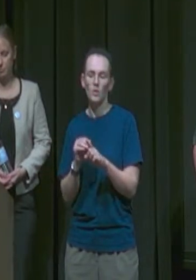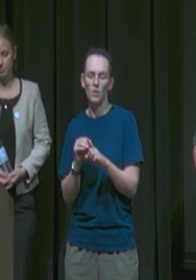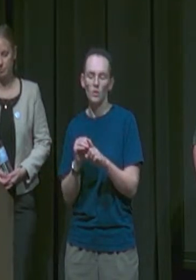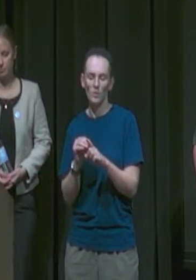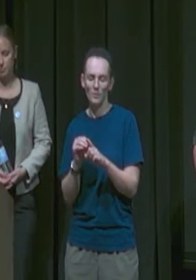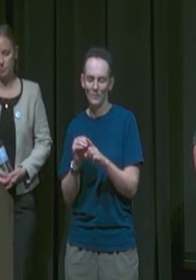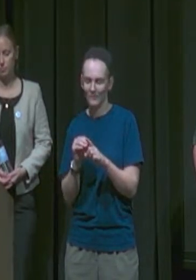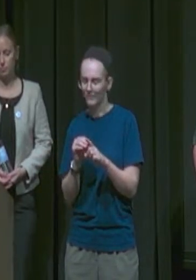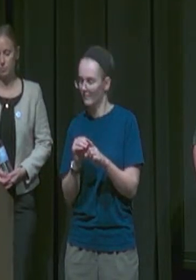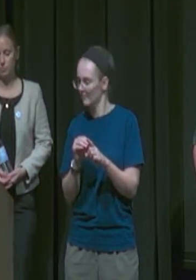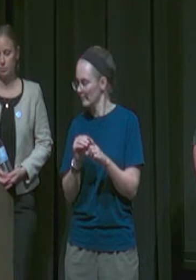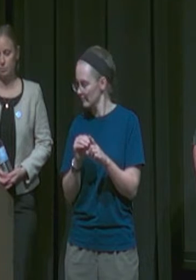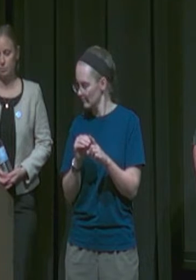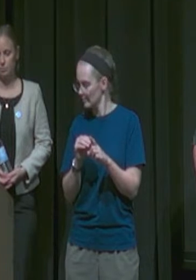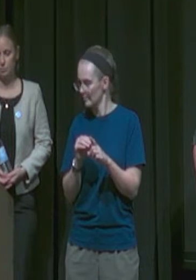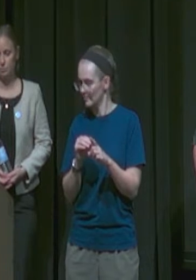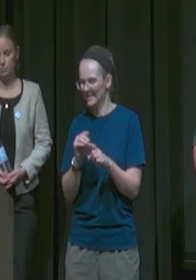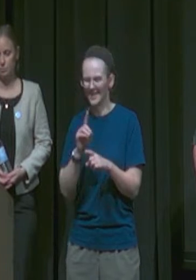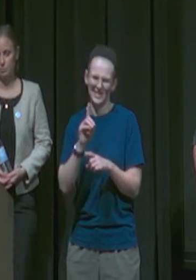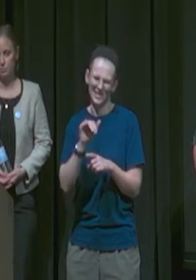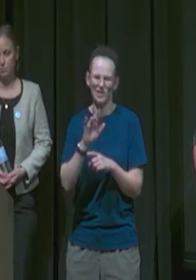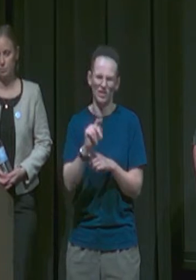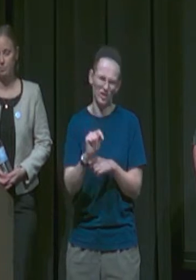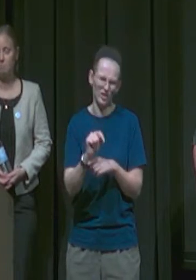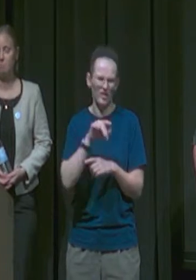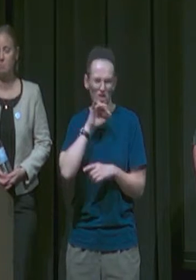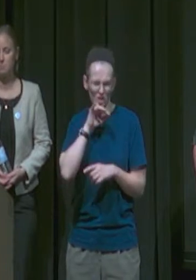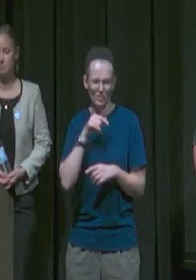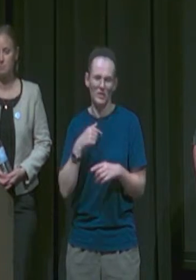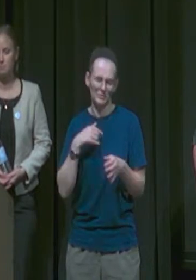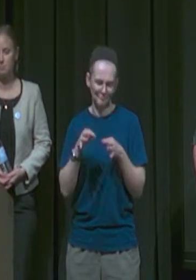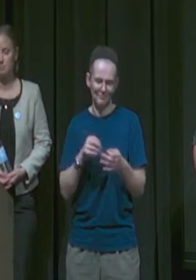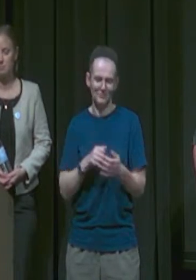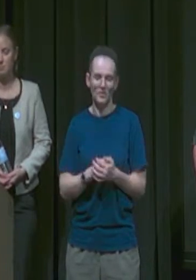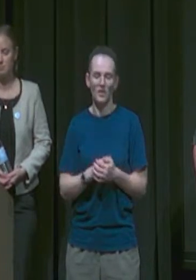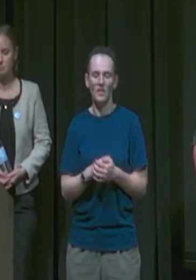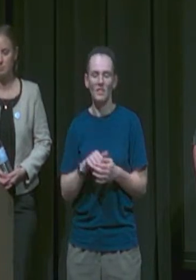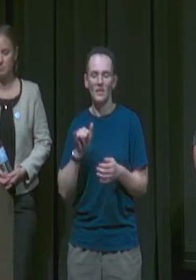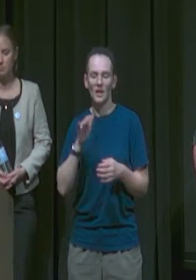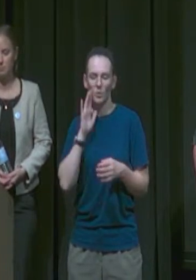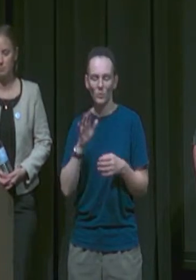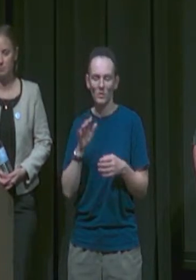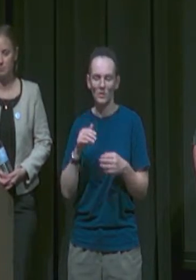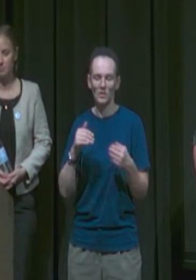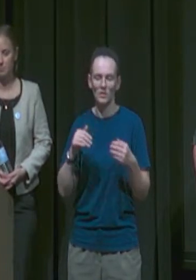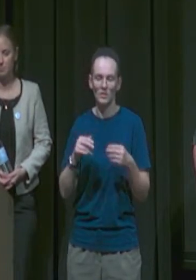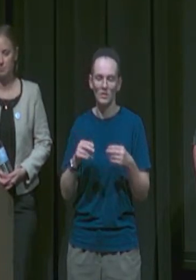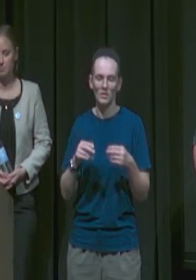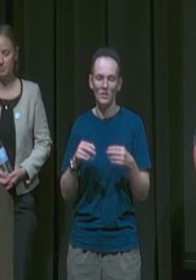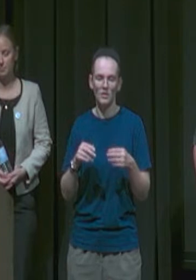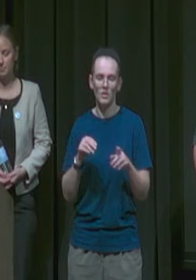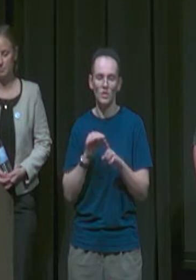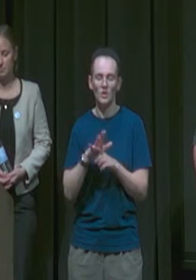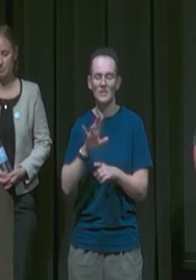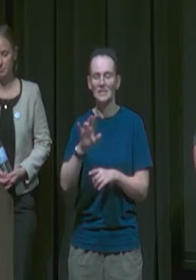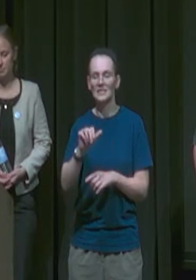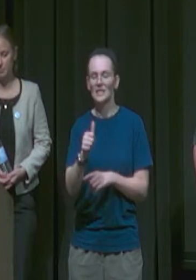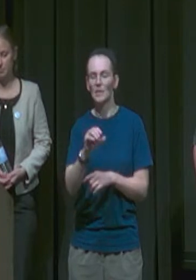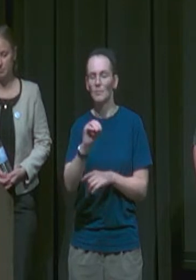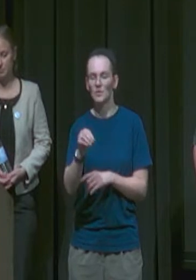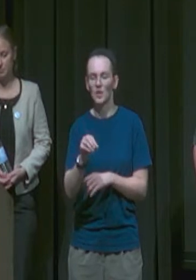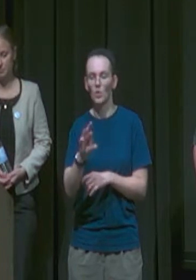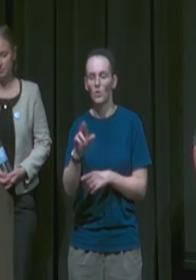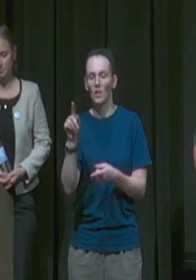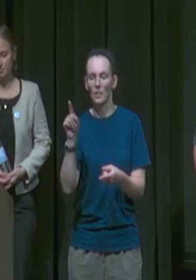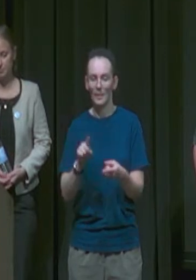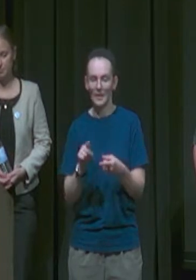total dirt, I'm going to call the sediment dirt, it brings a 10% or less mixture of